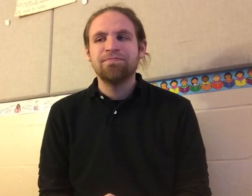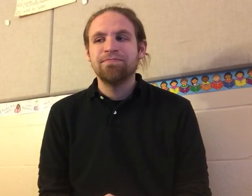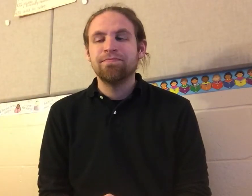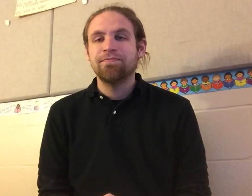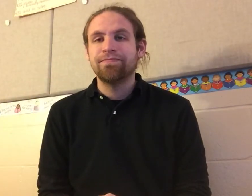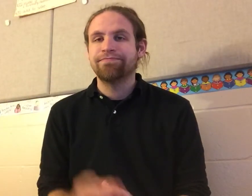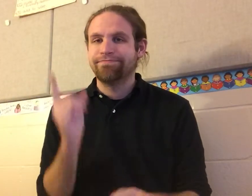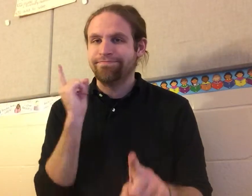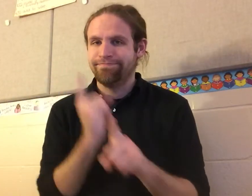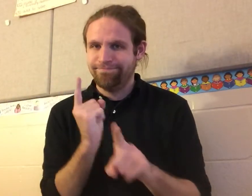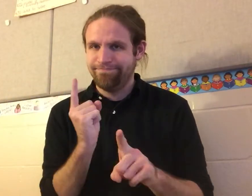Right, I'm a fly.